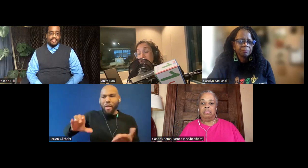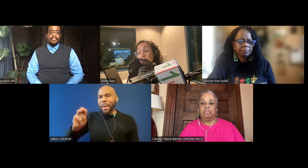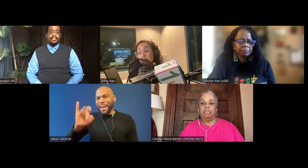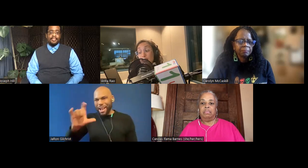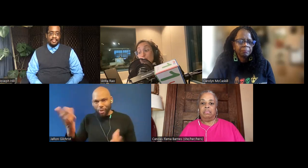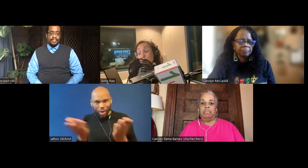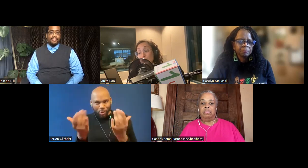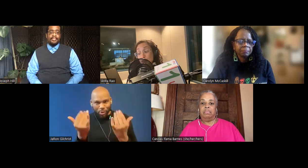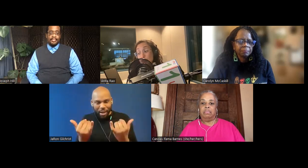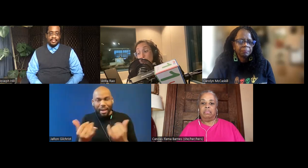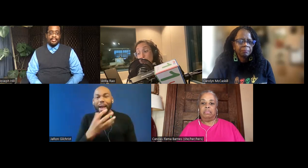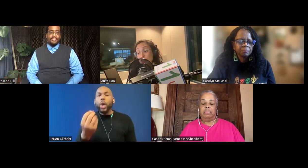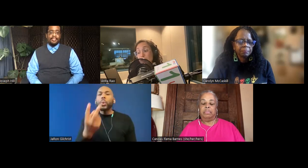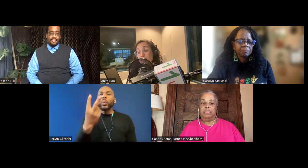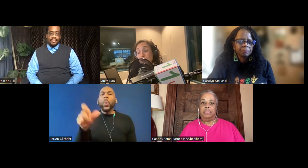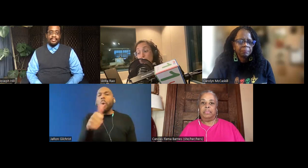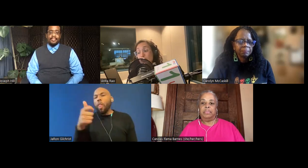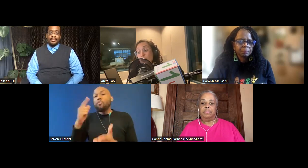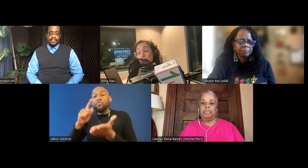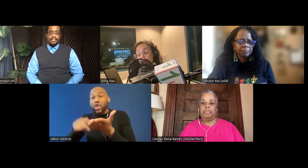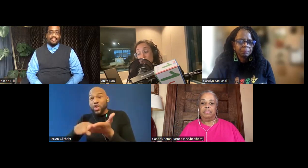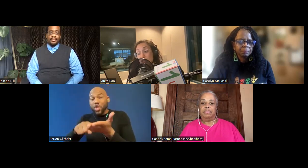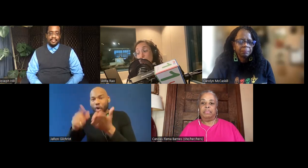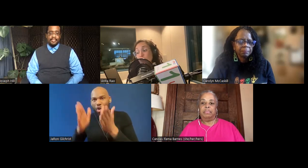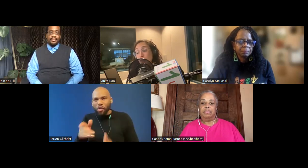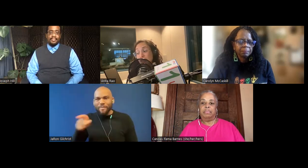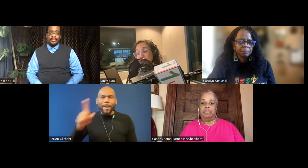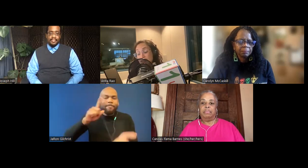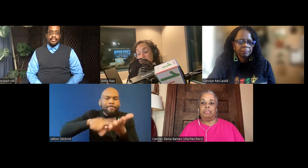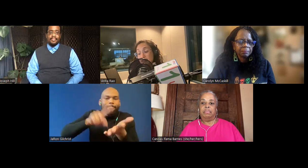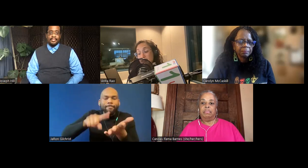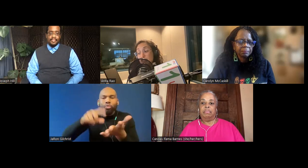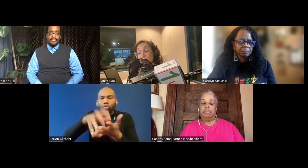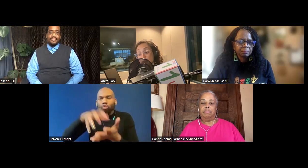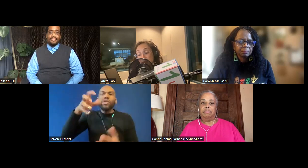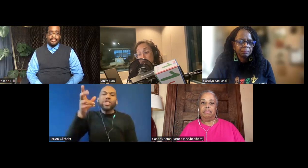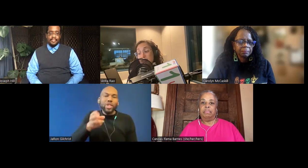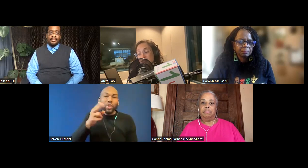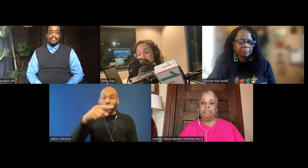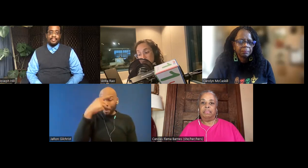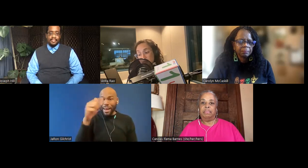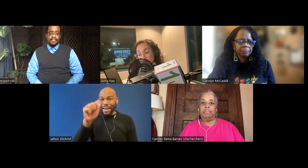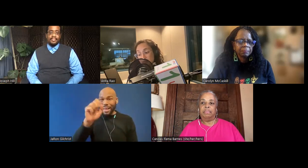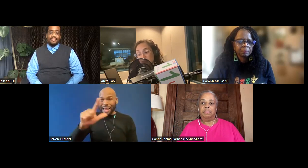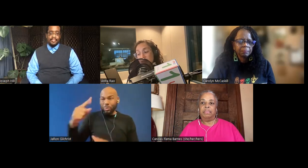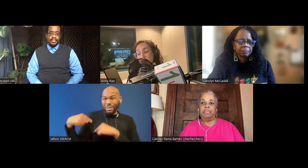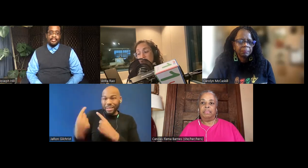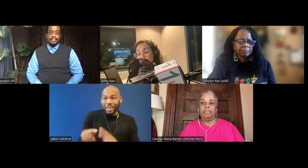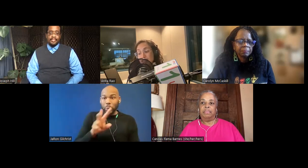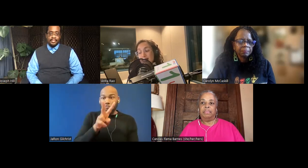alongside two other researchers, have been exploring the rich history of Black ASL since 2007. Carolyn is the